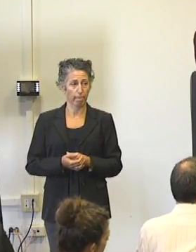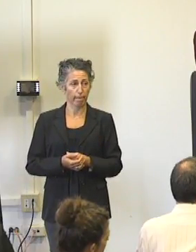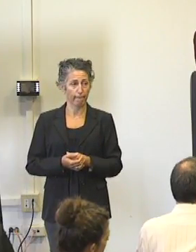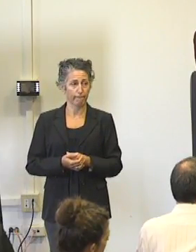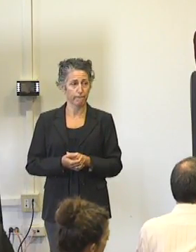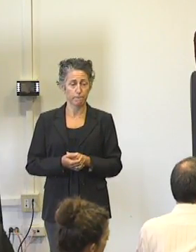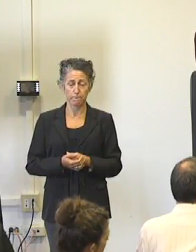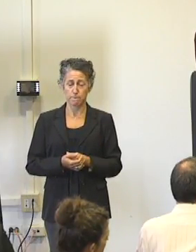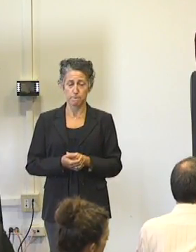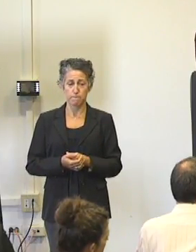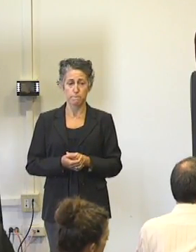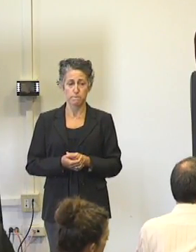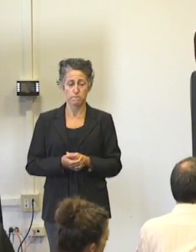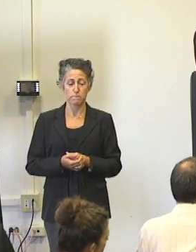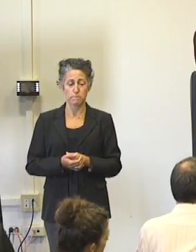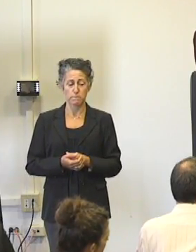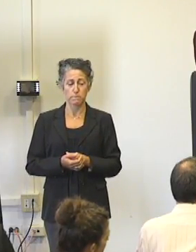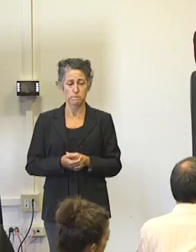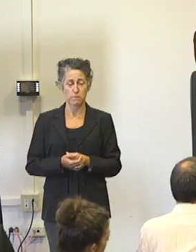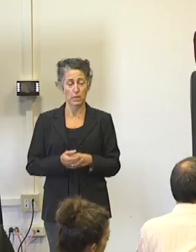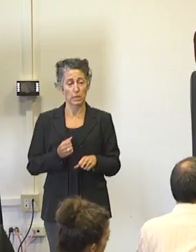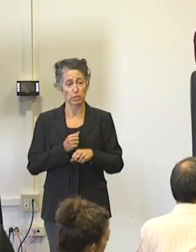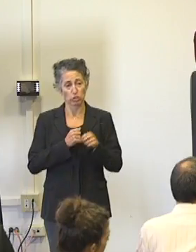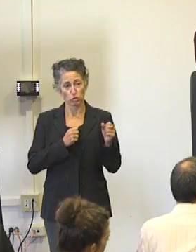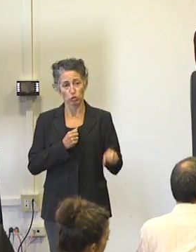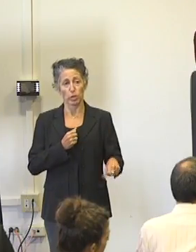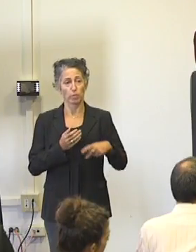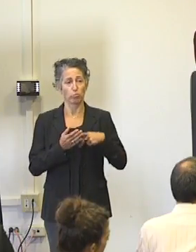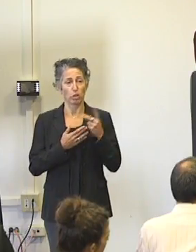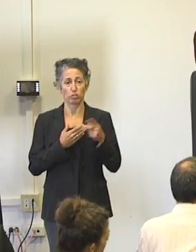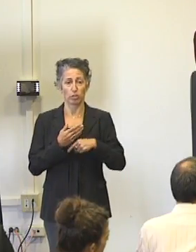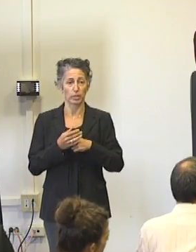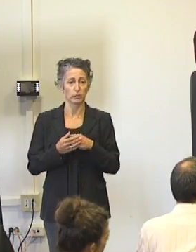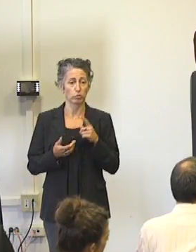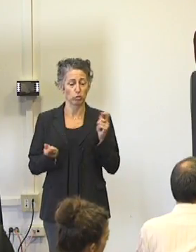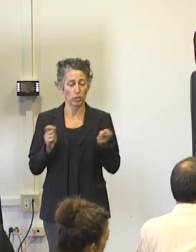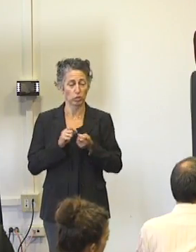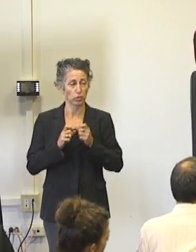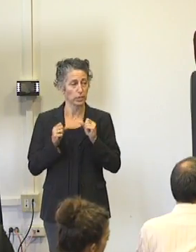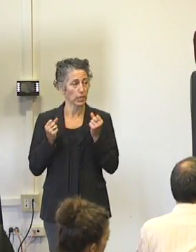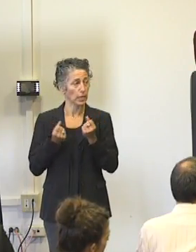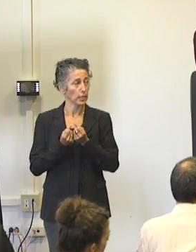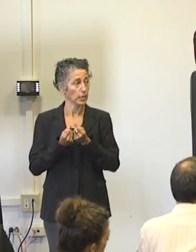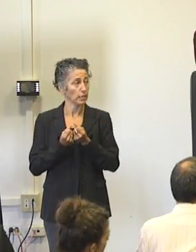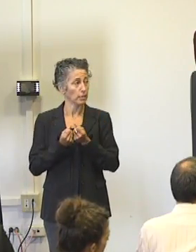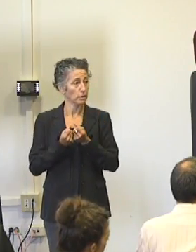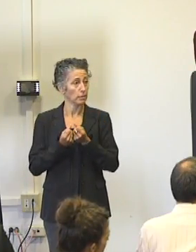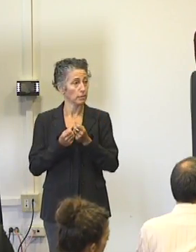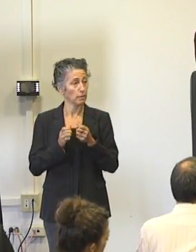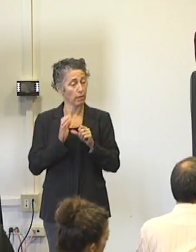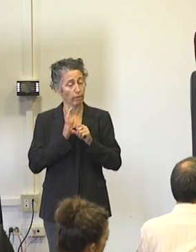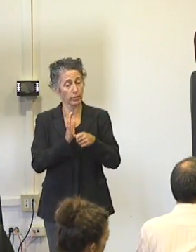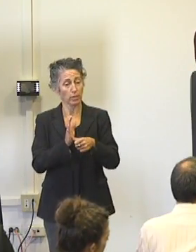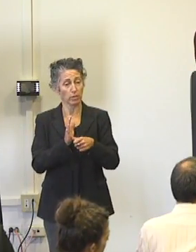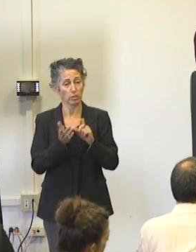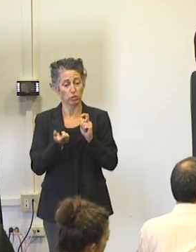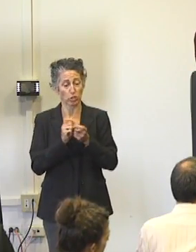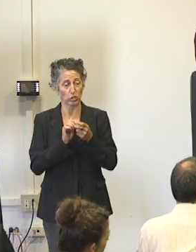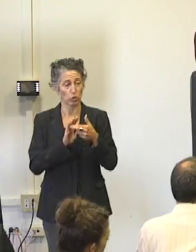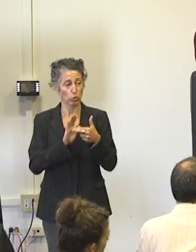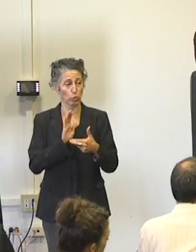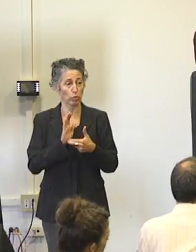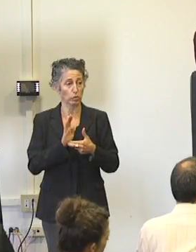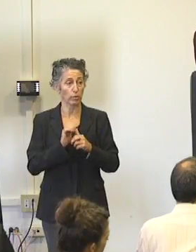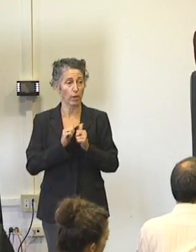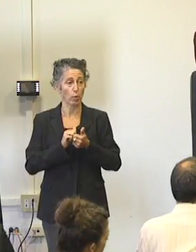radical and encompassing project to transform our whole society, but with a particular emphasis on changing our rules of